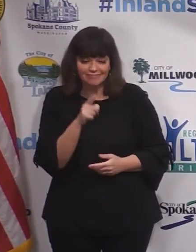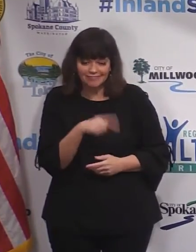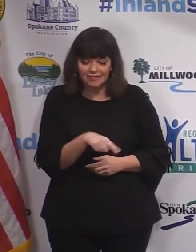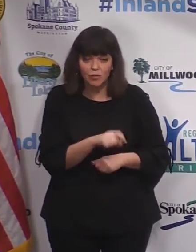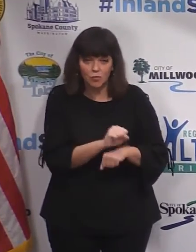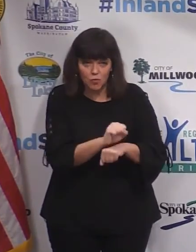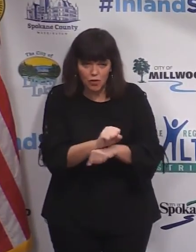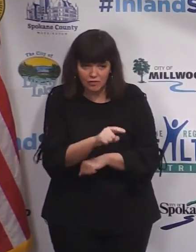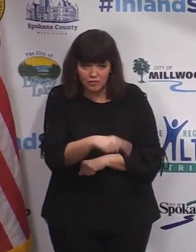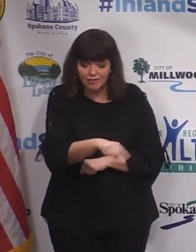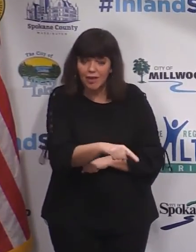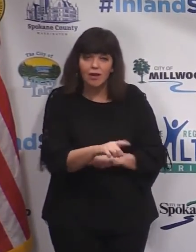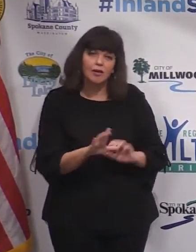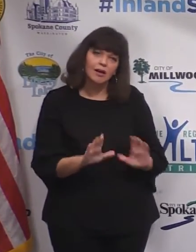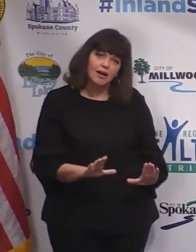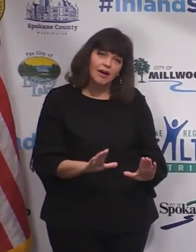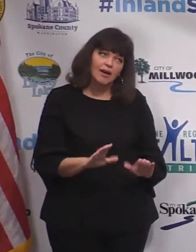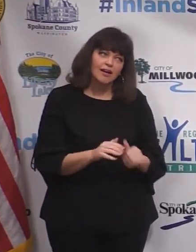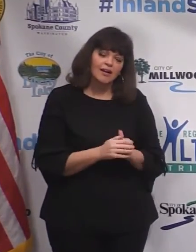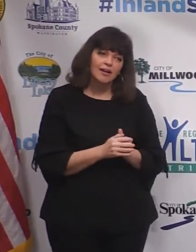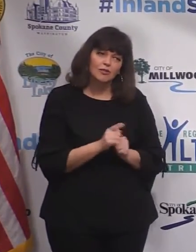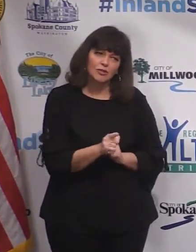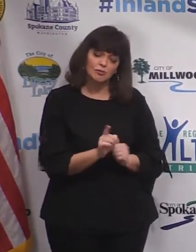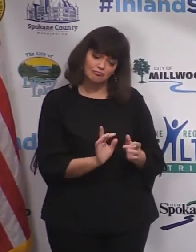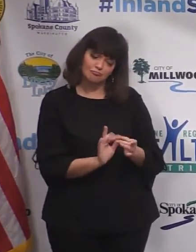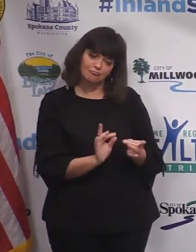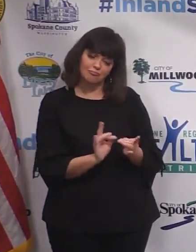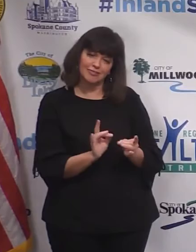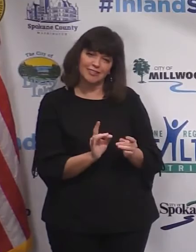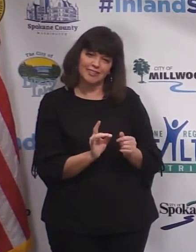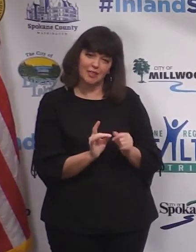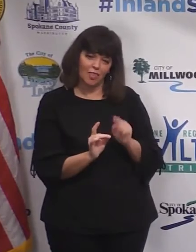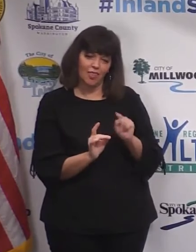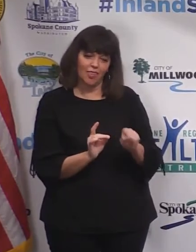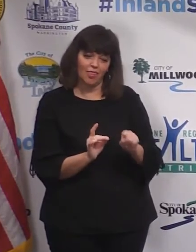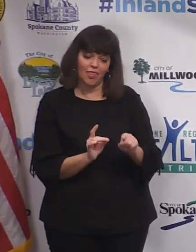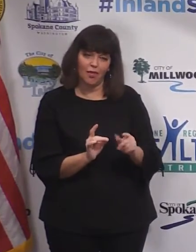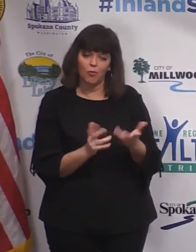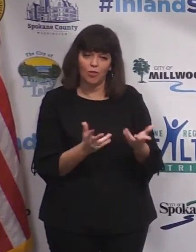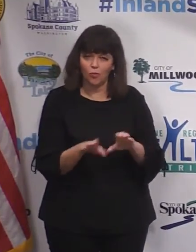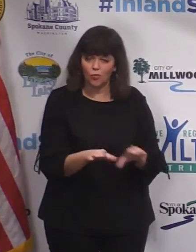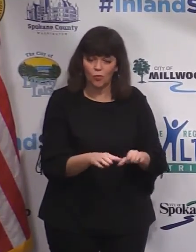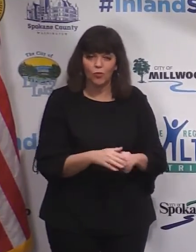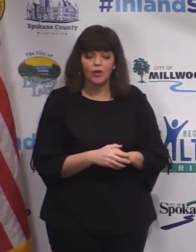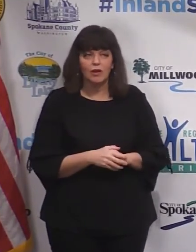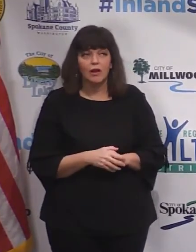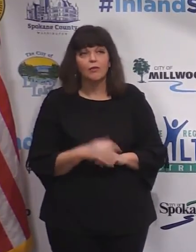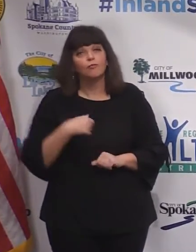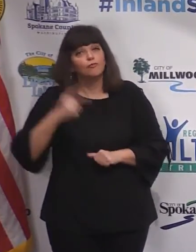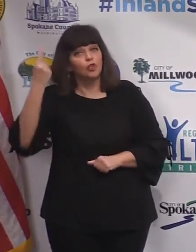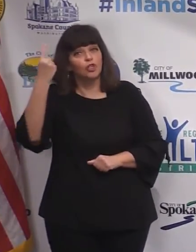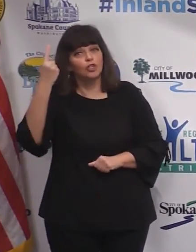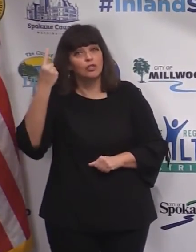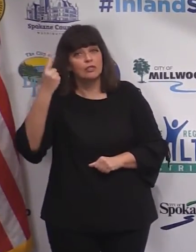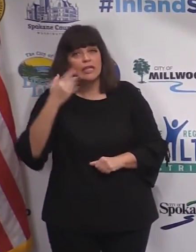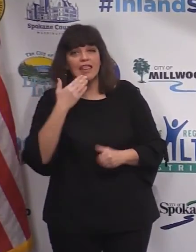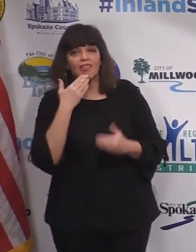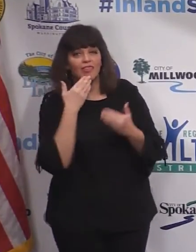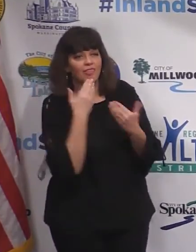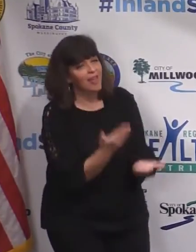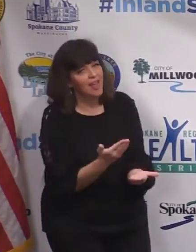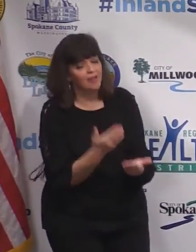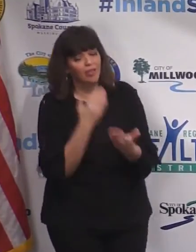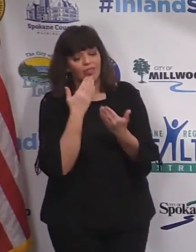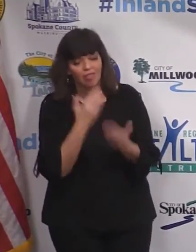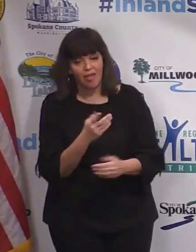distribution sites? Yeah, I will start by thanking the members of the Air National Guard that are serving in Spokane and Pasco and at